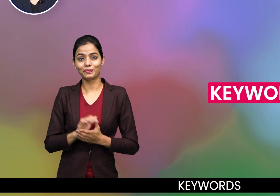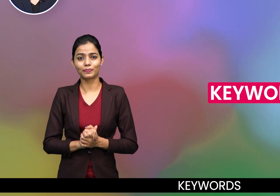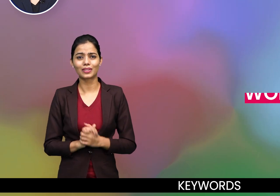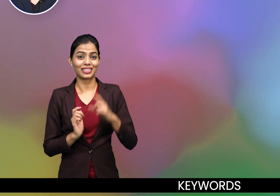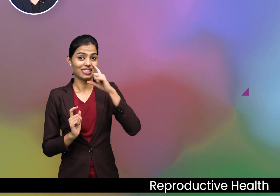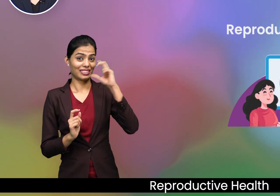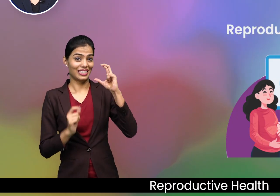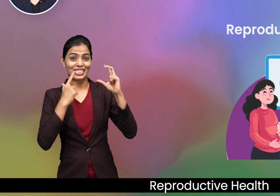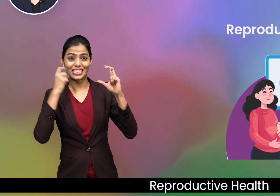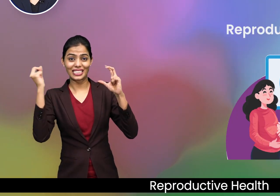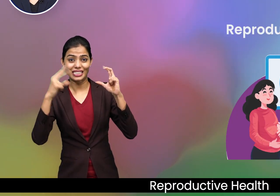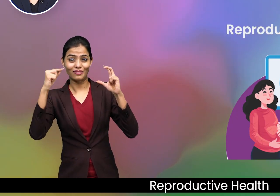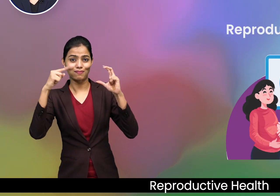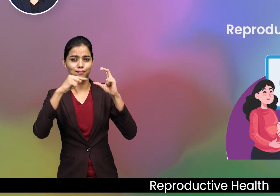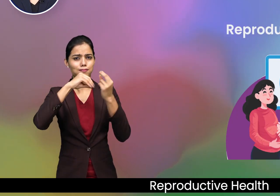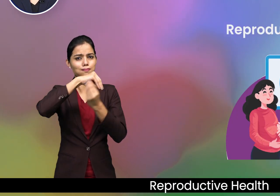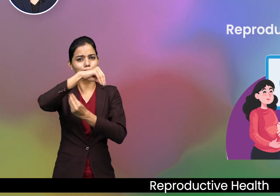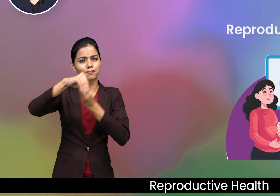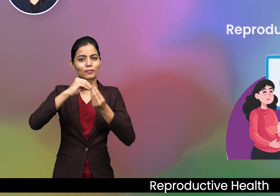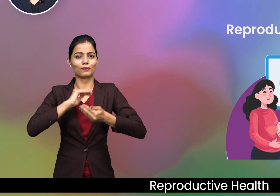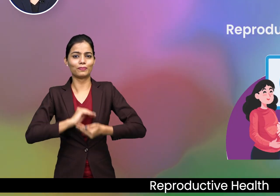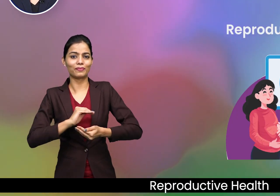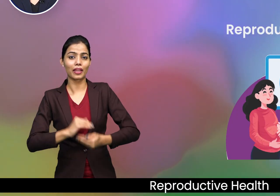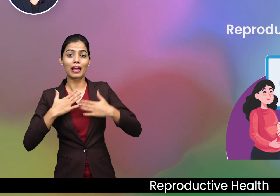Keywords: reproductive health,